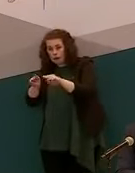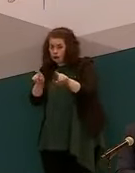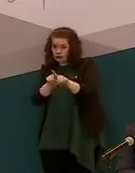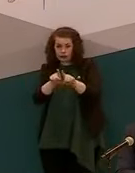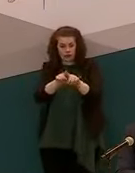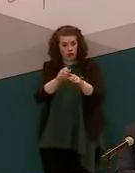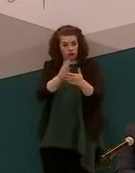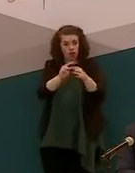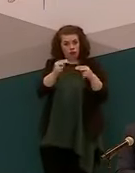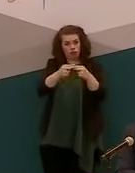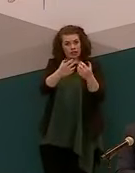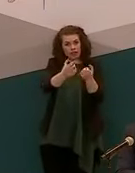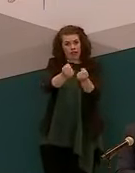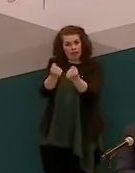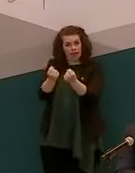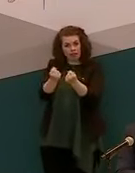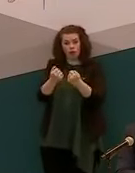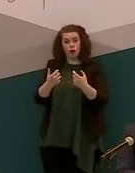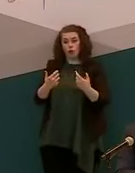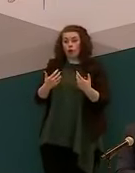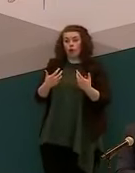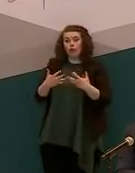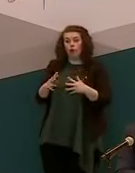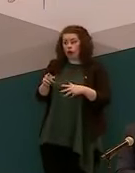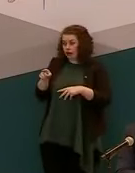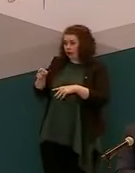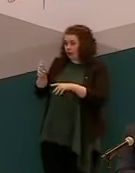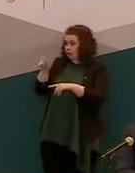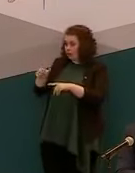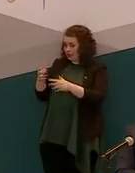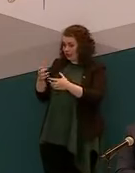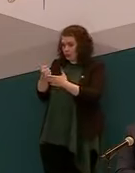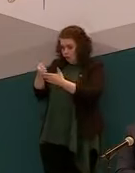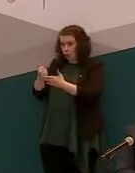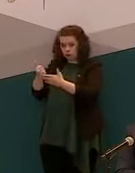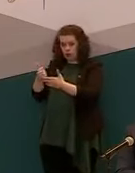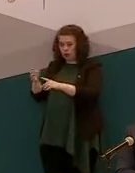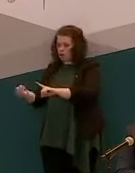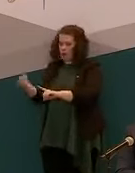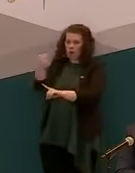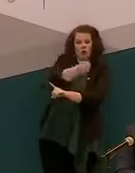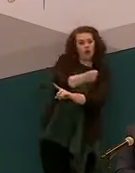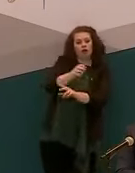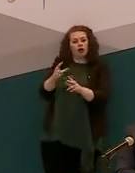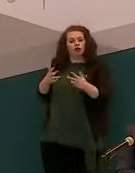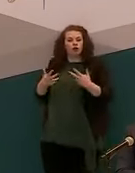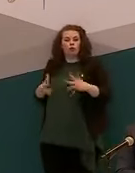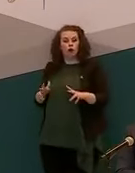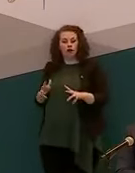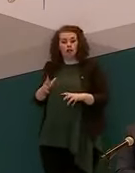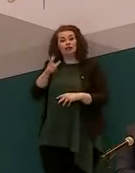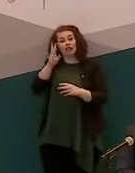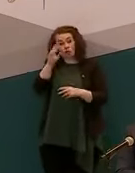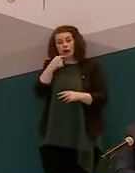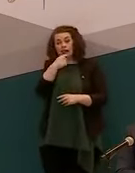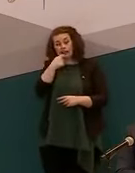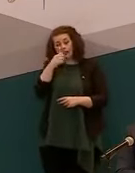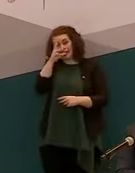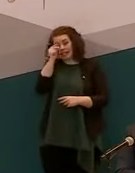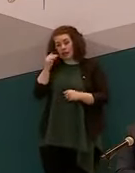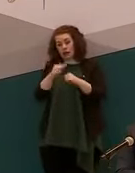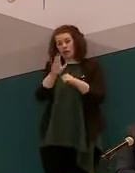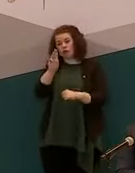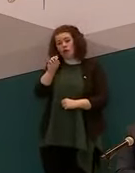So rather than replace or displace those, what we need to do is support. And as I said, that example I saw in Portlaoise earlier today was an